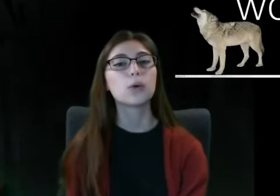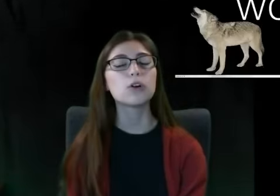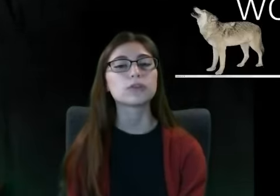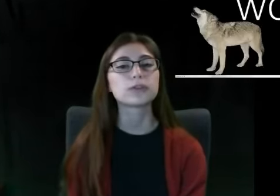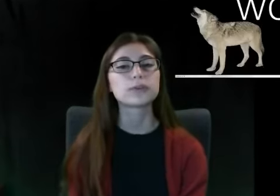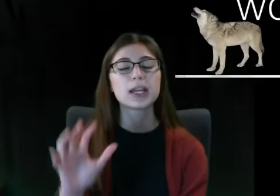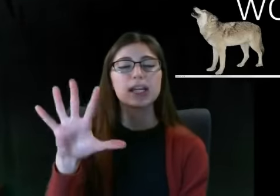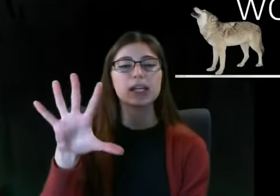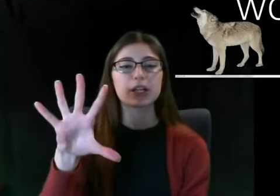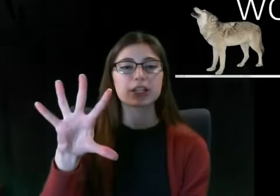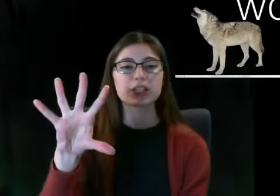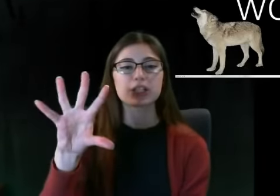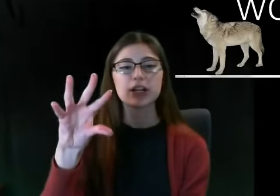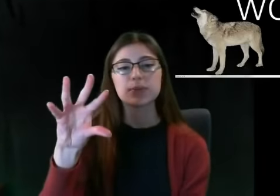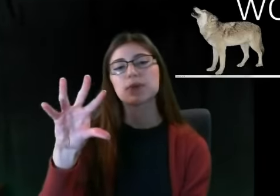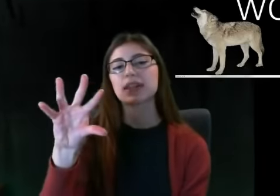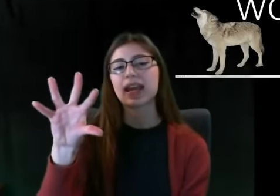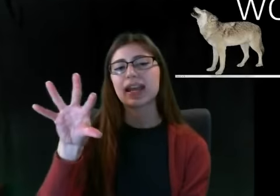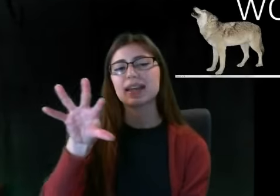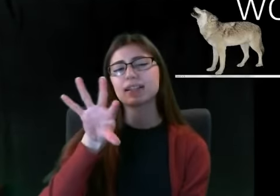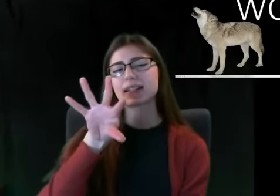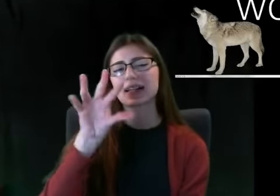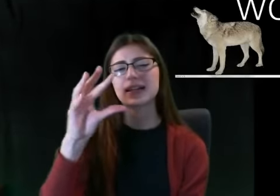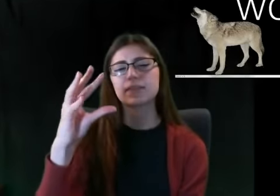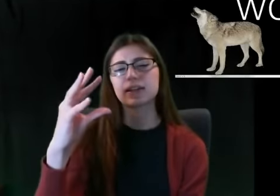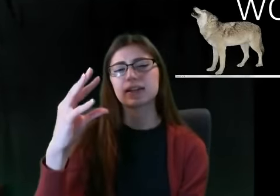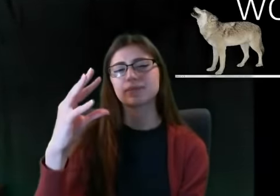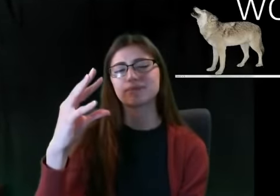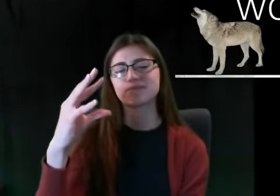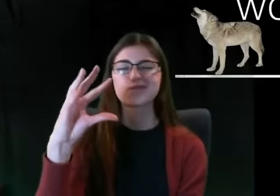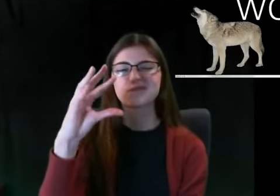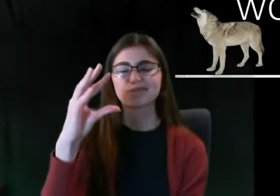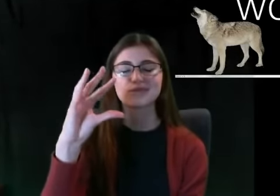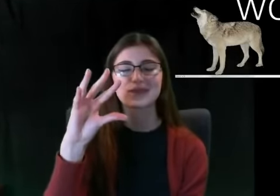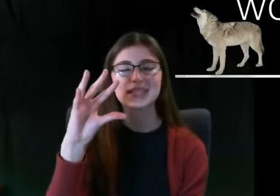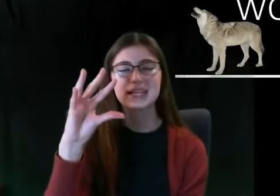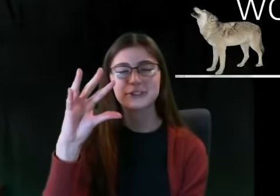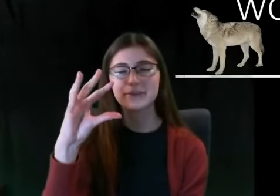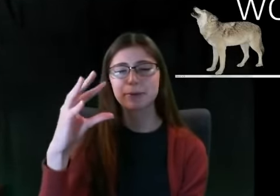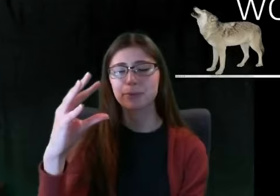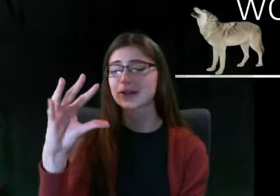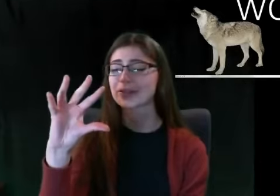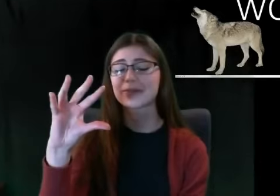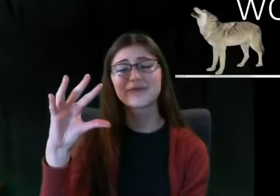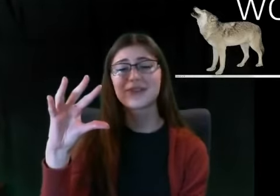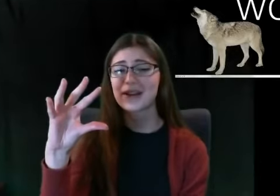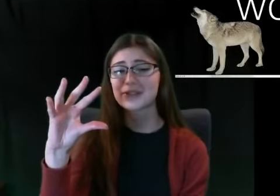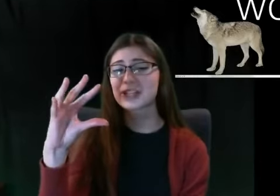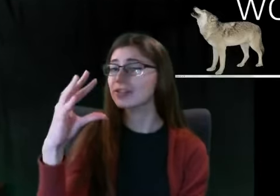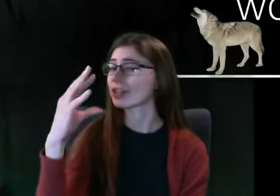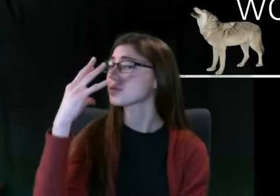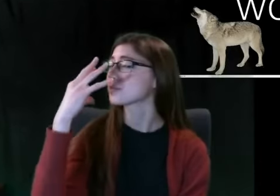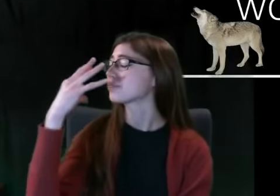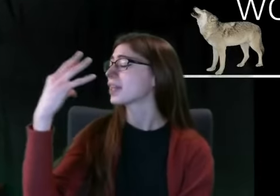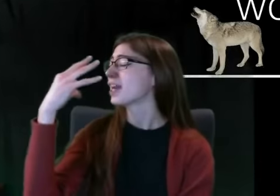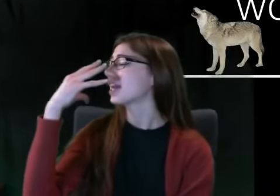Wolf. You're going to start with a kind of this hand shape, a weird 5-ish hand shape, and you